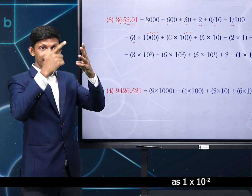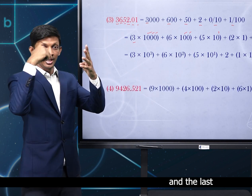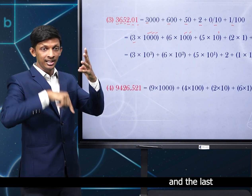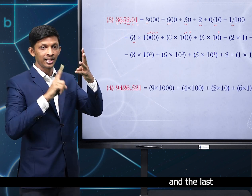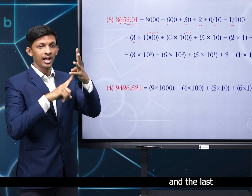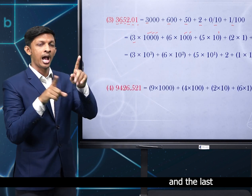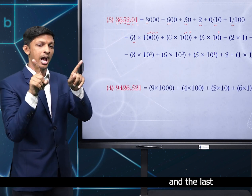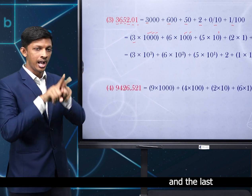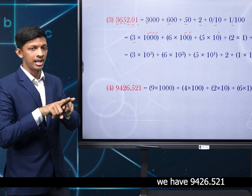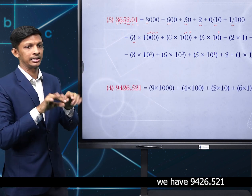And the last, we have